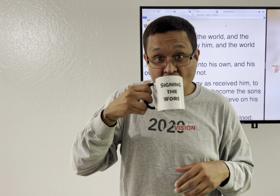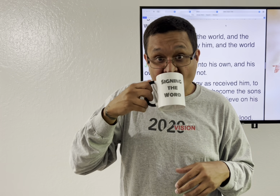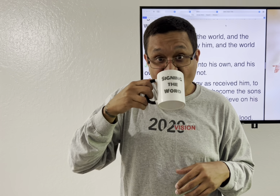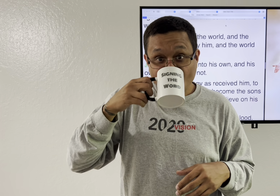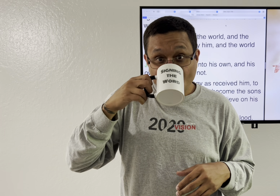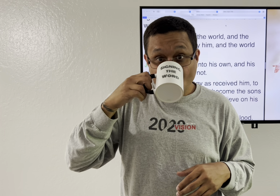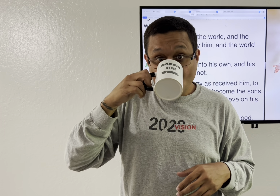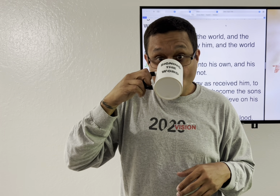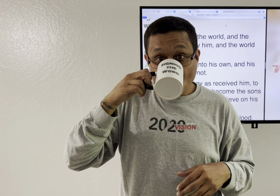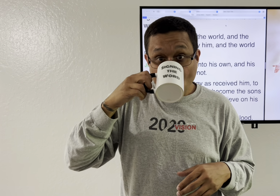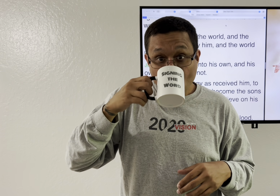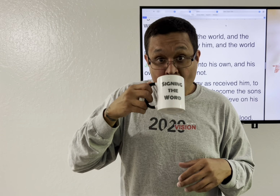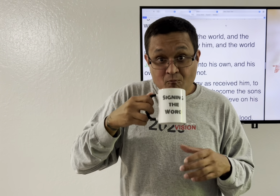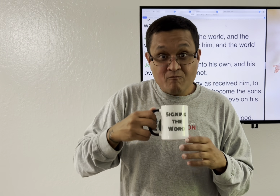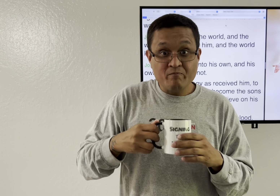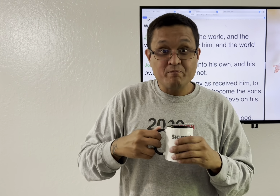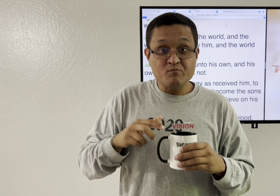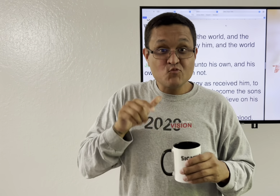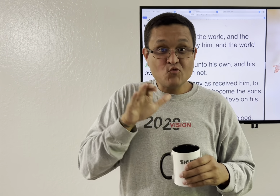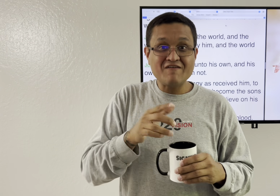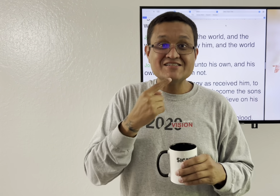I'll prove to you I'm not perfect. And here's water, not coffee.